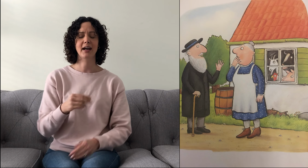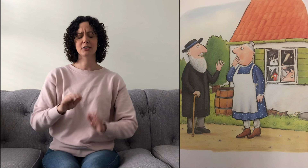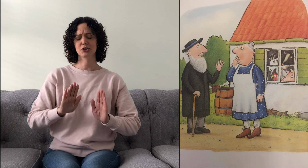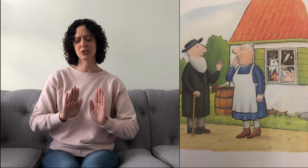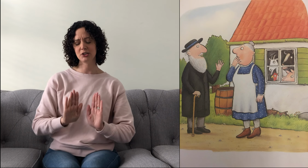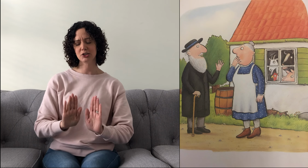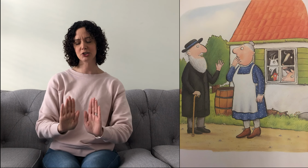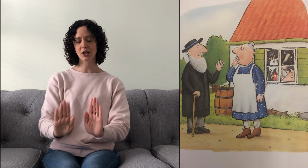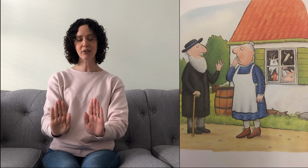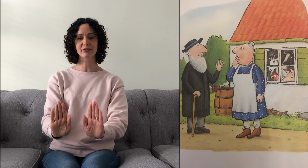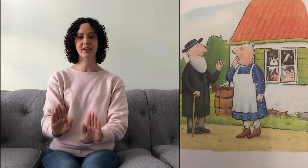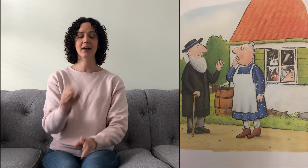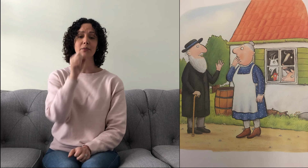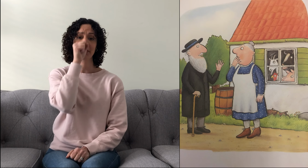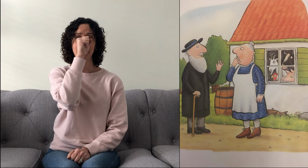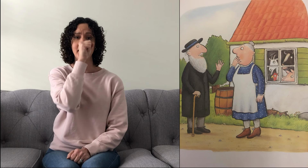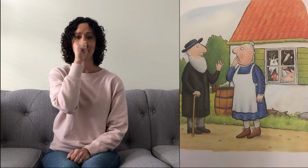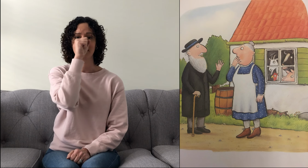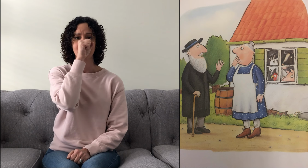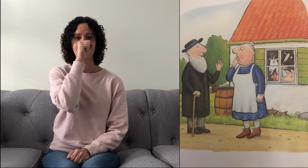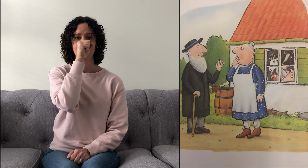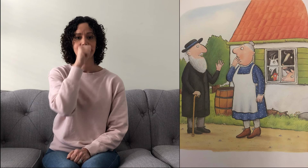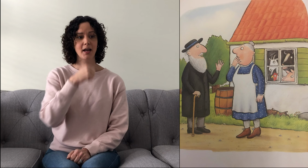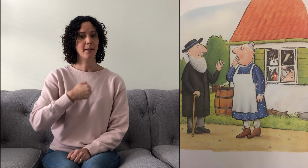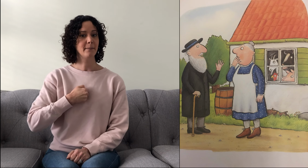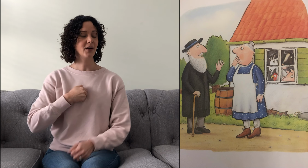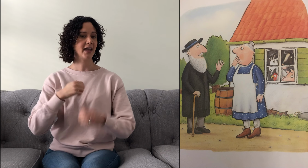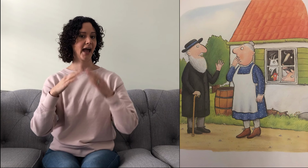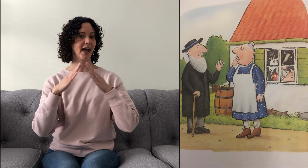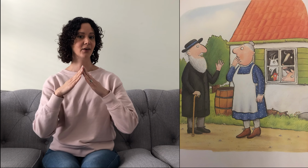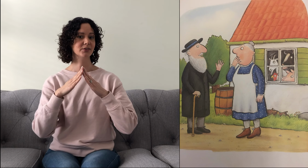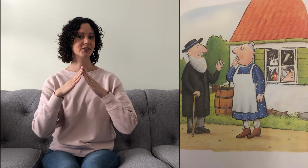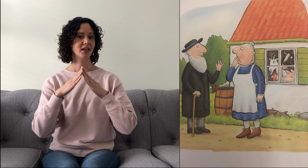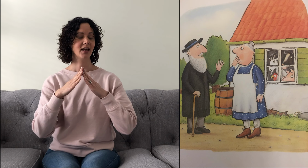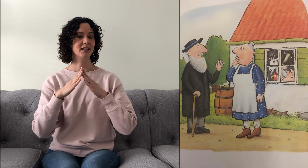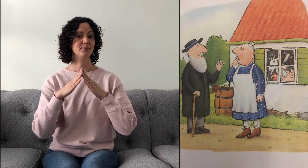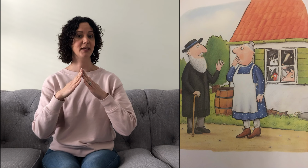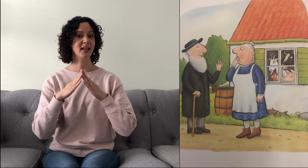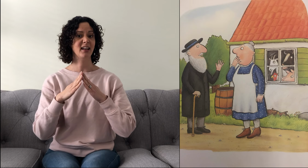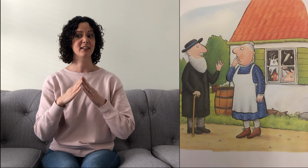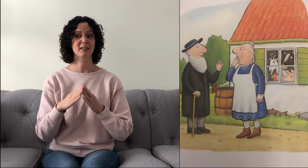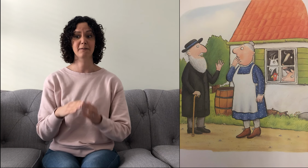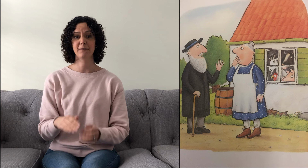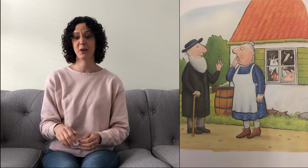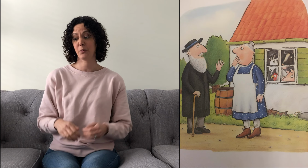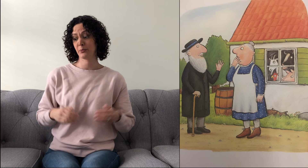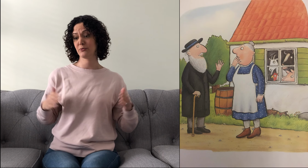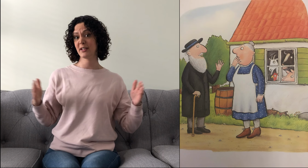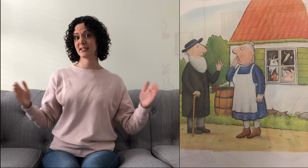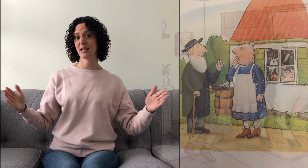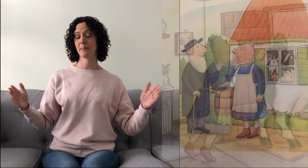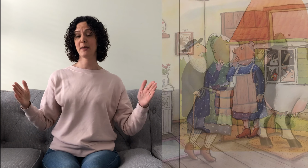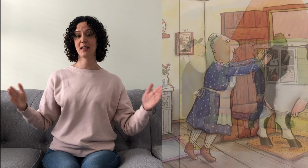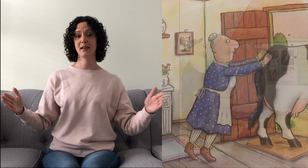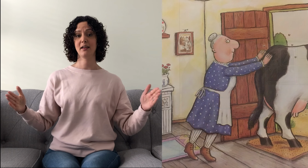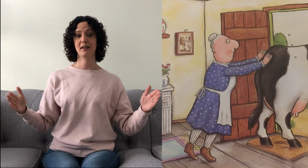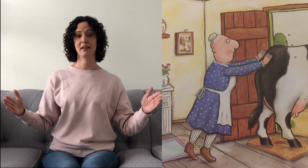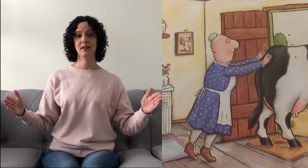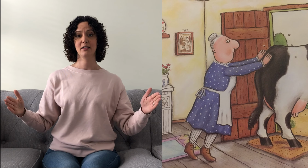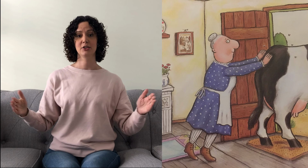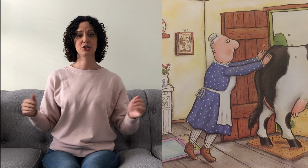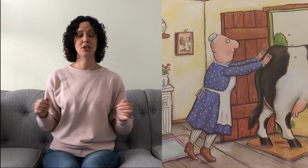goat and she shoved out the pig. "My house is beginning to feel pretty